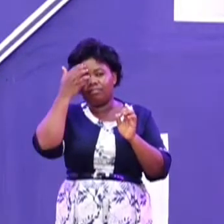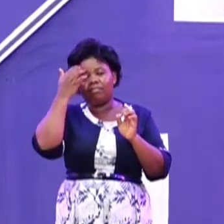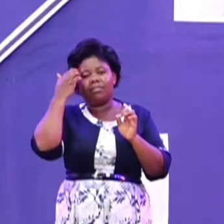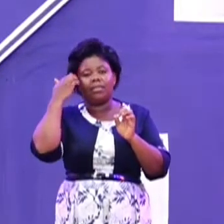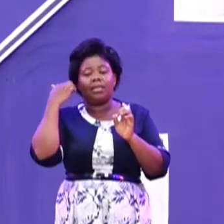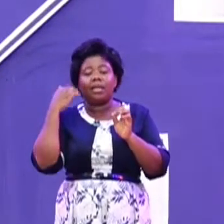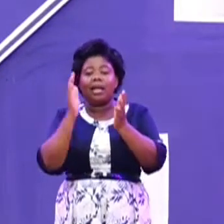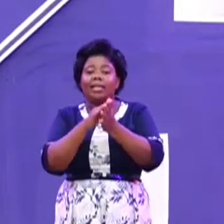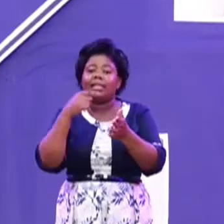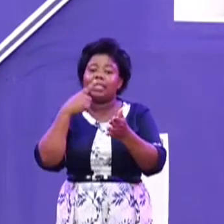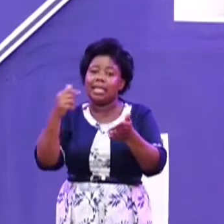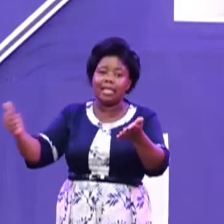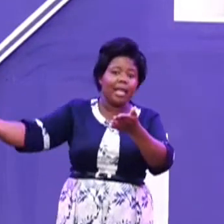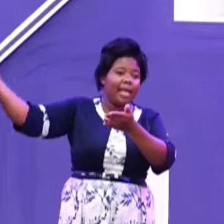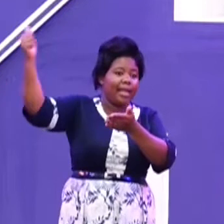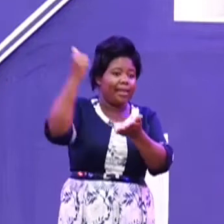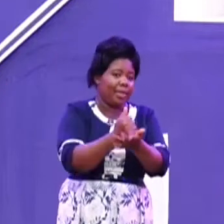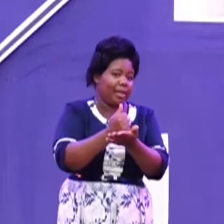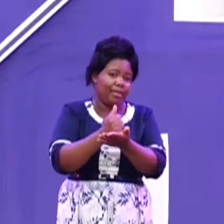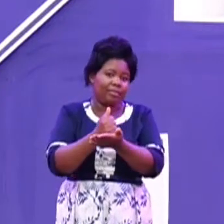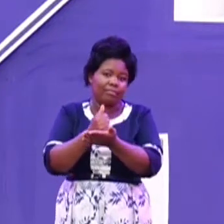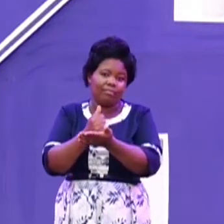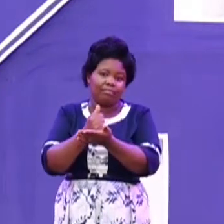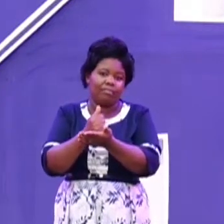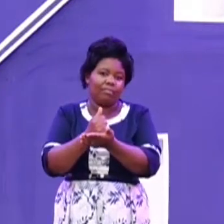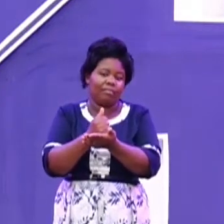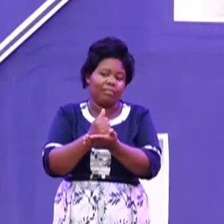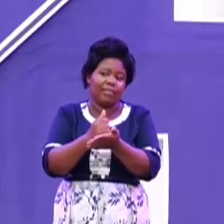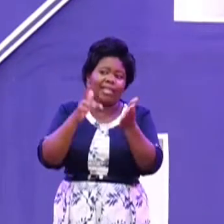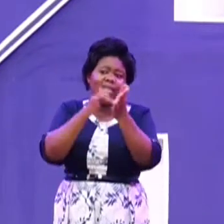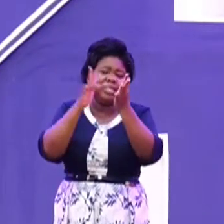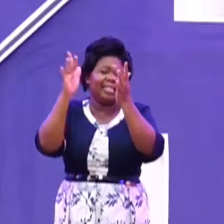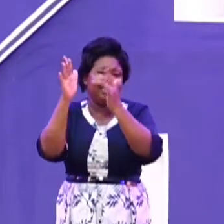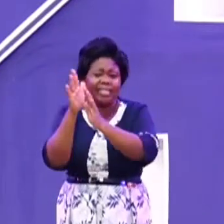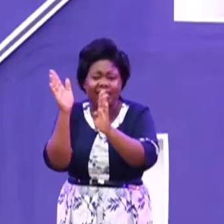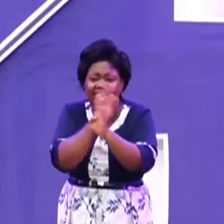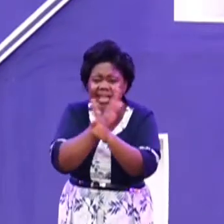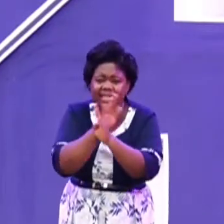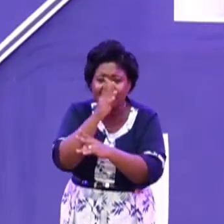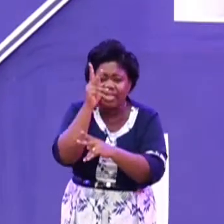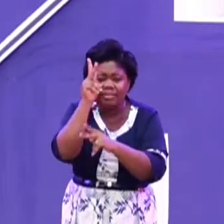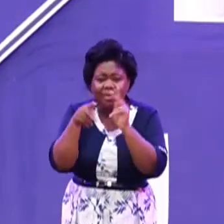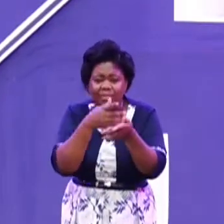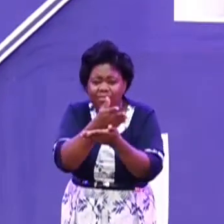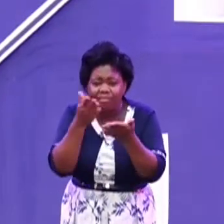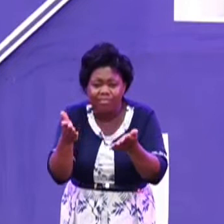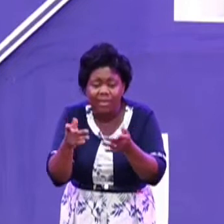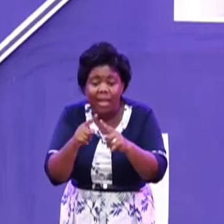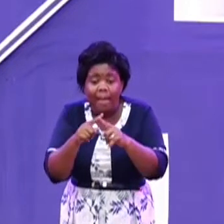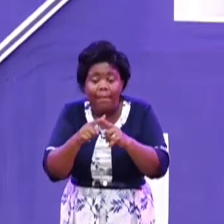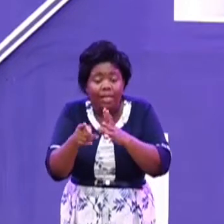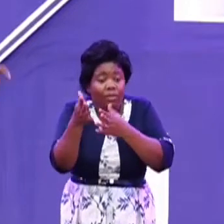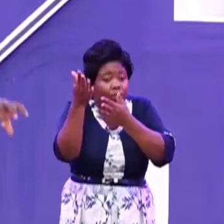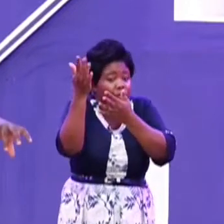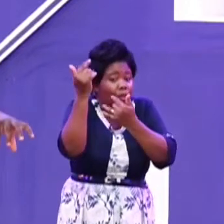nenziramu amina yange y'amaanyi and I said my powerful amen yesu yekwese mu bantu bwe batyo jesus is hiding himself among olinda esaala